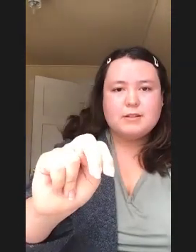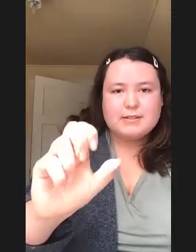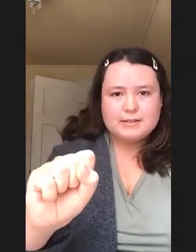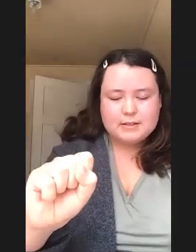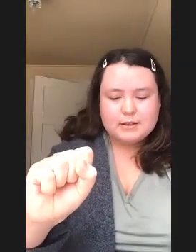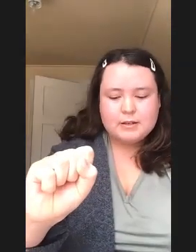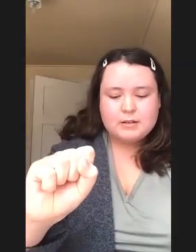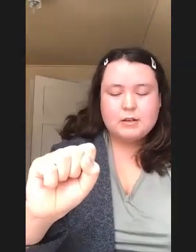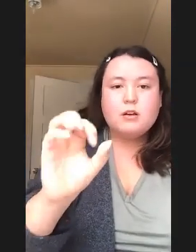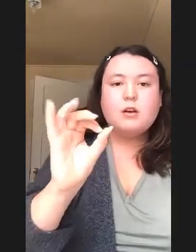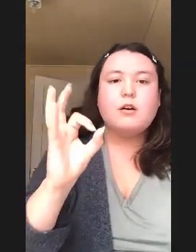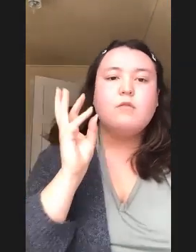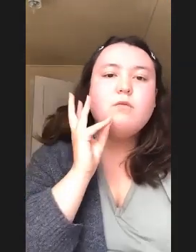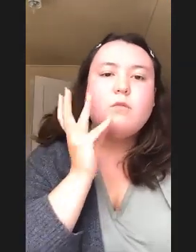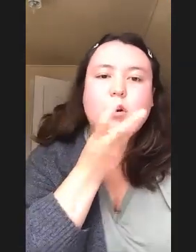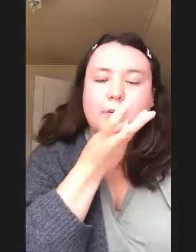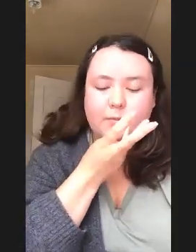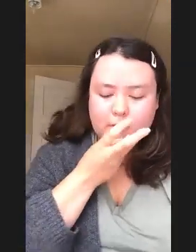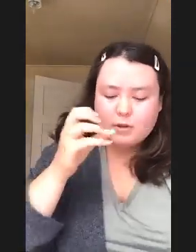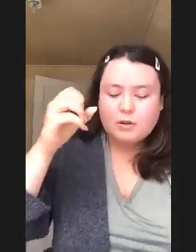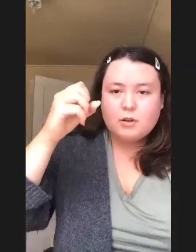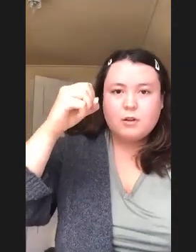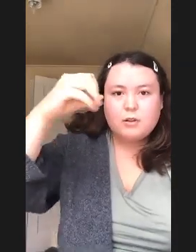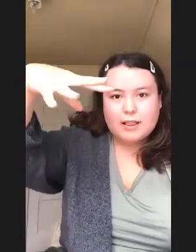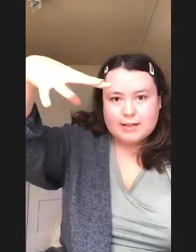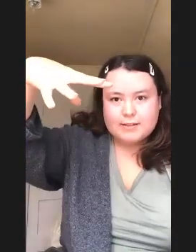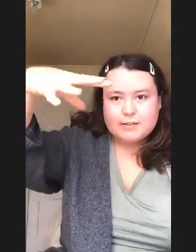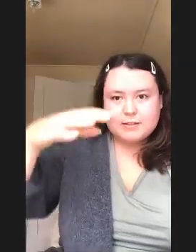ribbons of warm light.